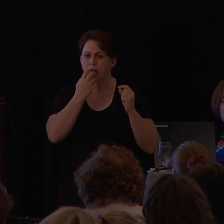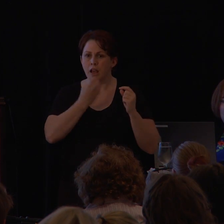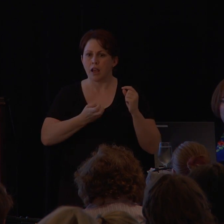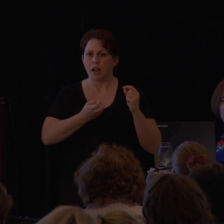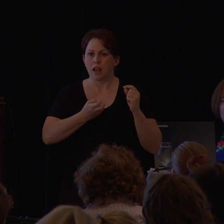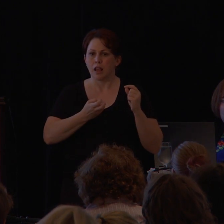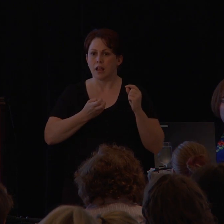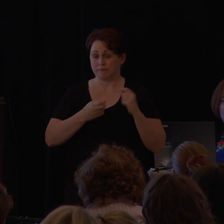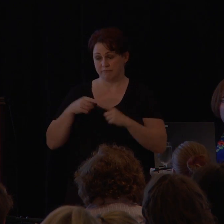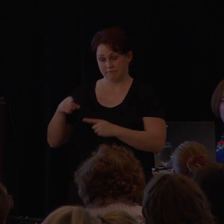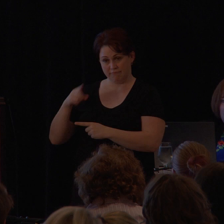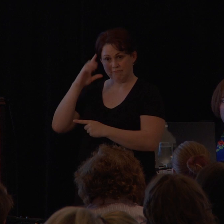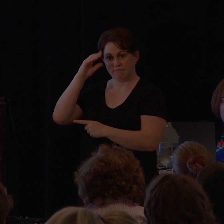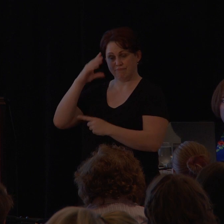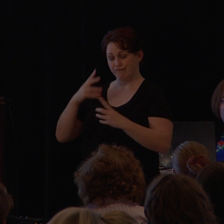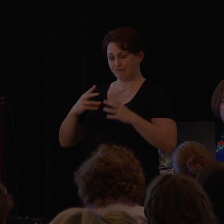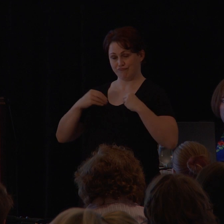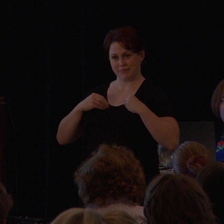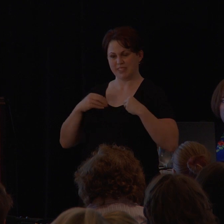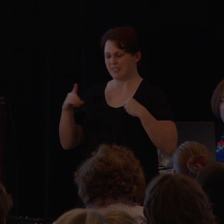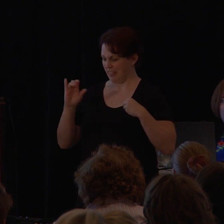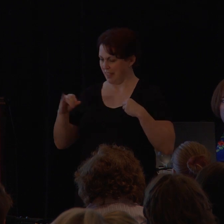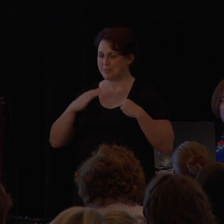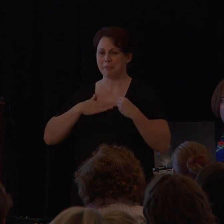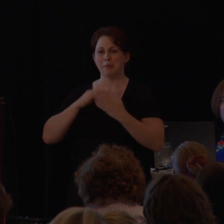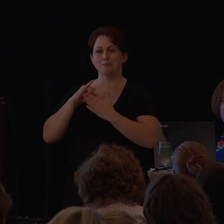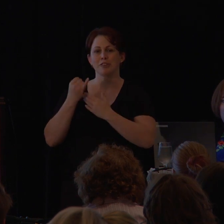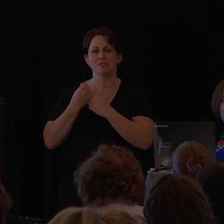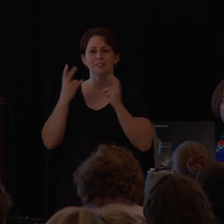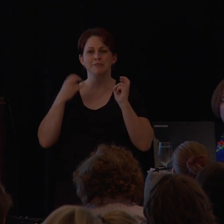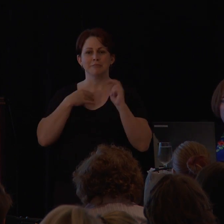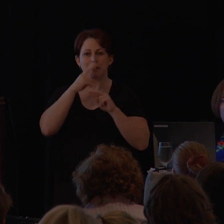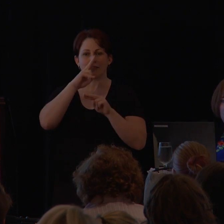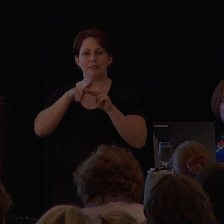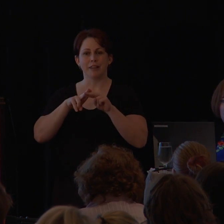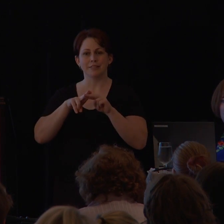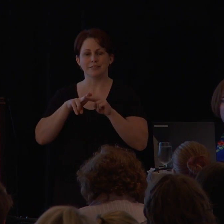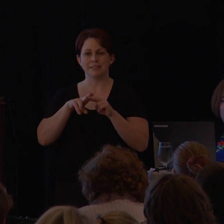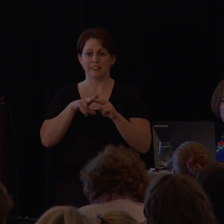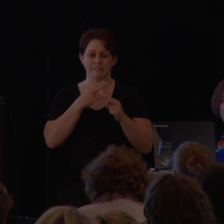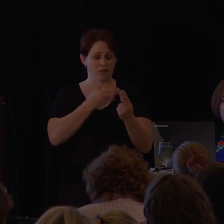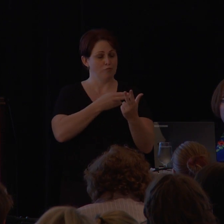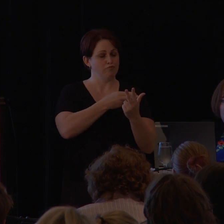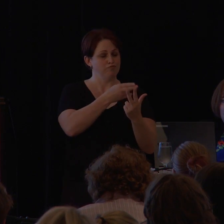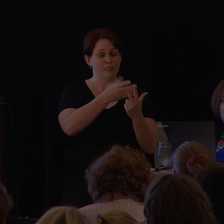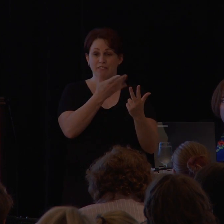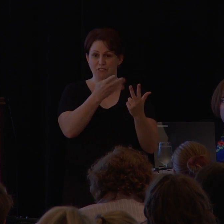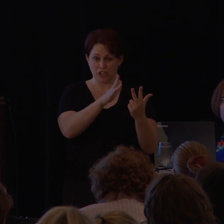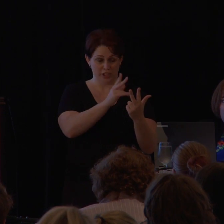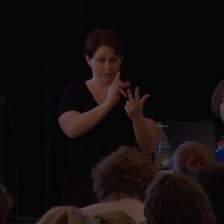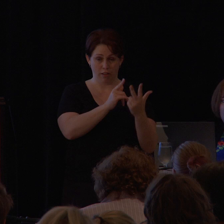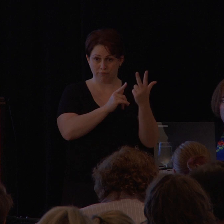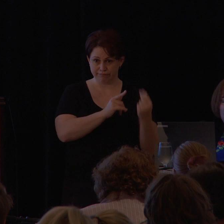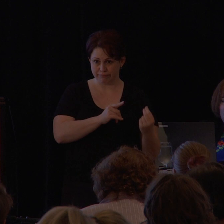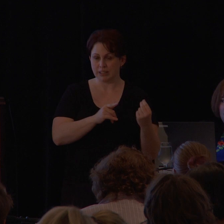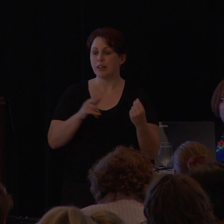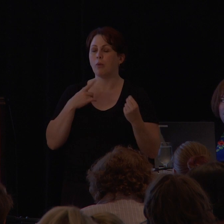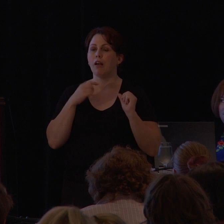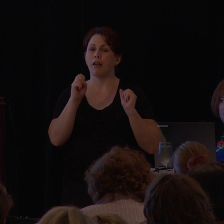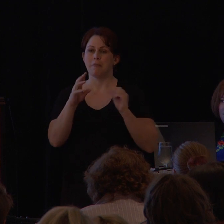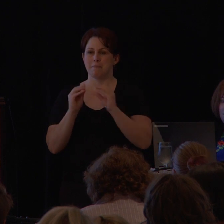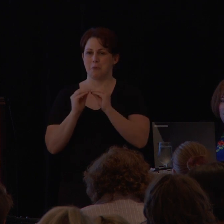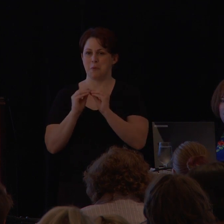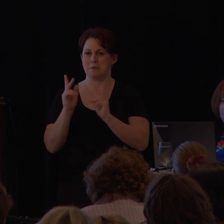also indicated that this was an ongoing project and that they had other targets that they were working on at the moment, which he wasn't about to